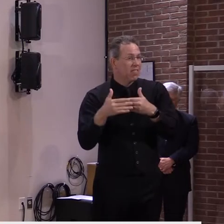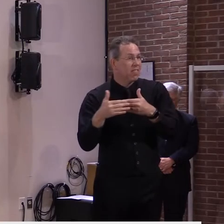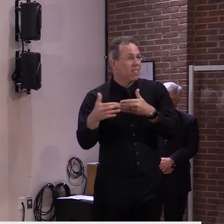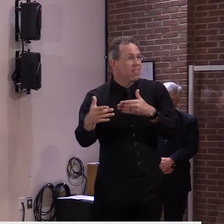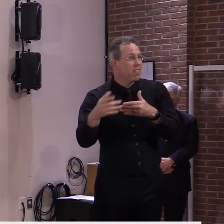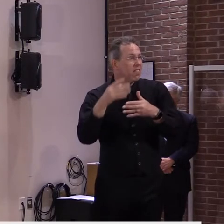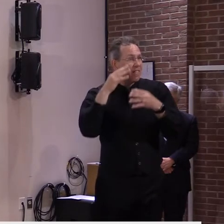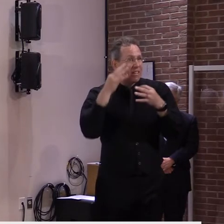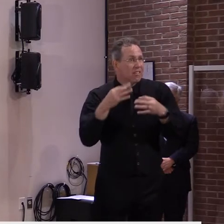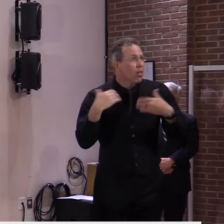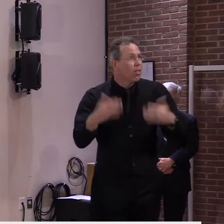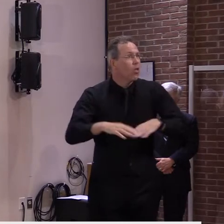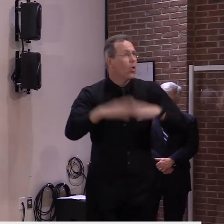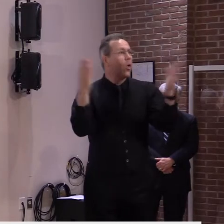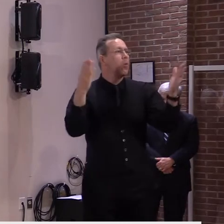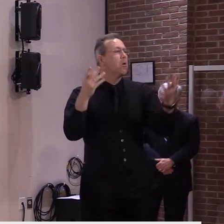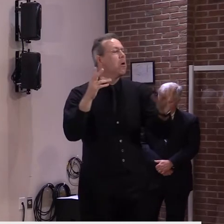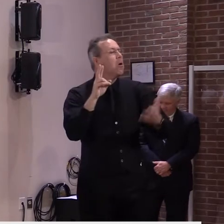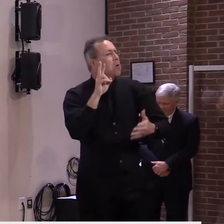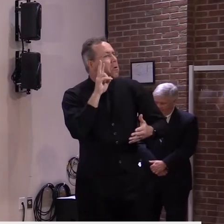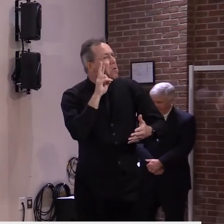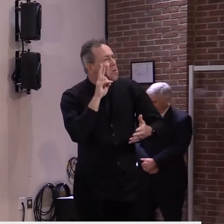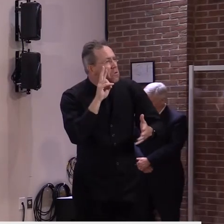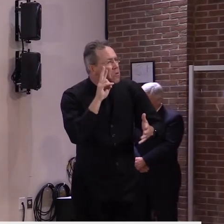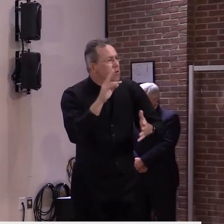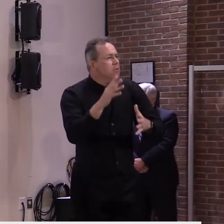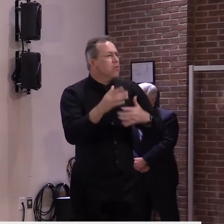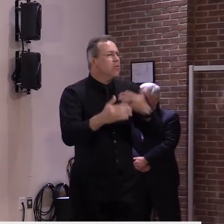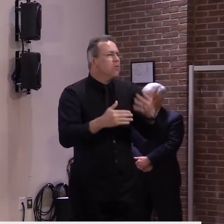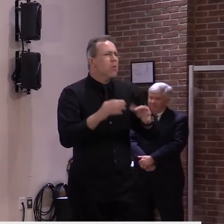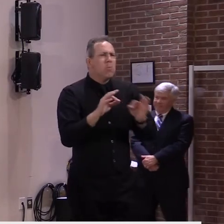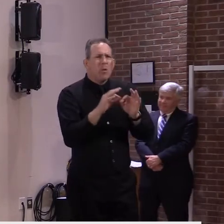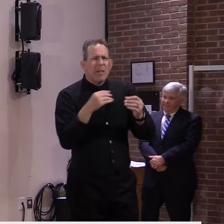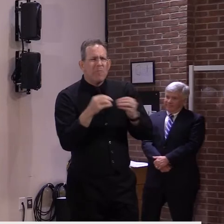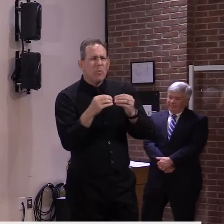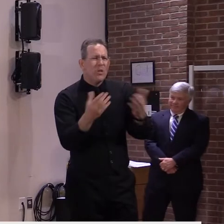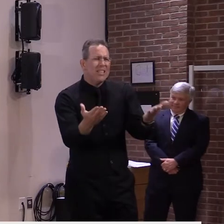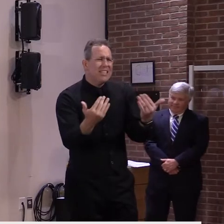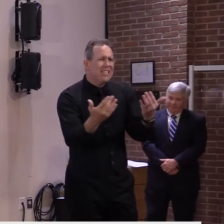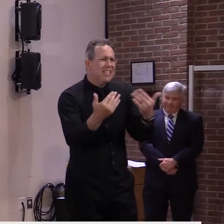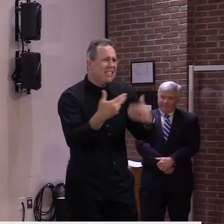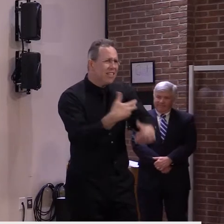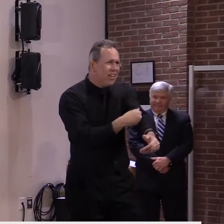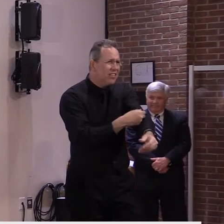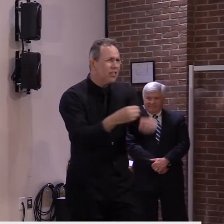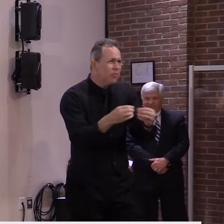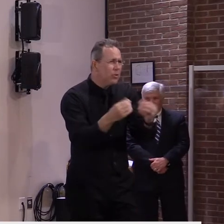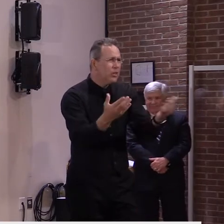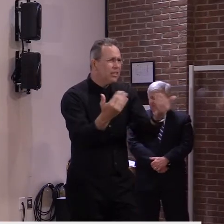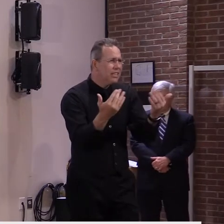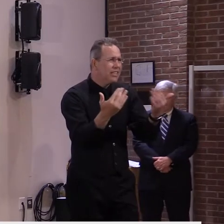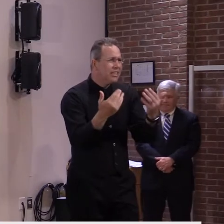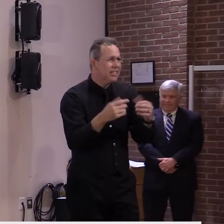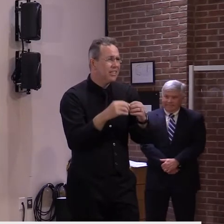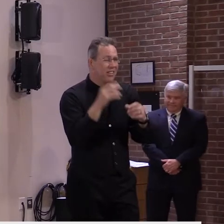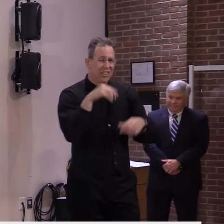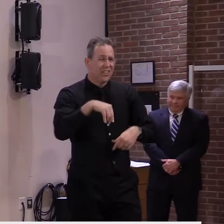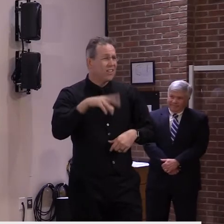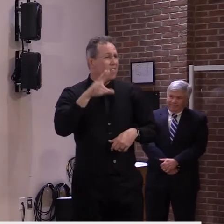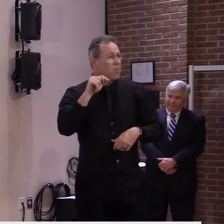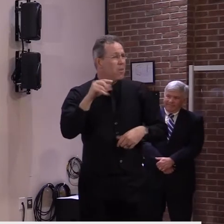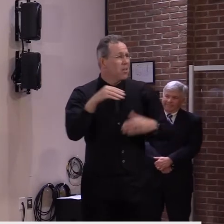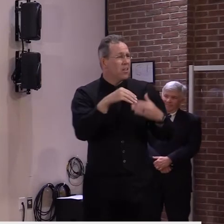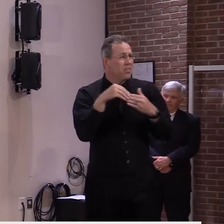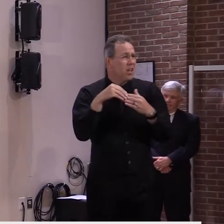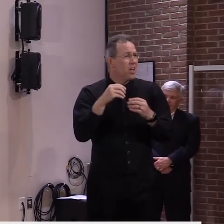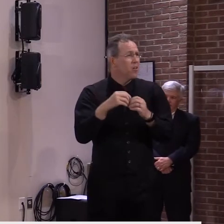significant progress in vaccination, even though we're we lead the country in vaccinations.